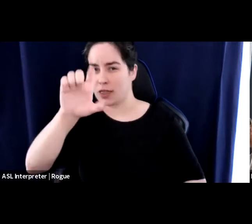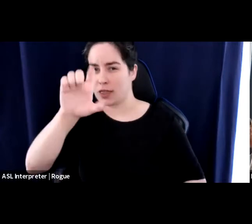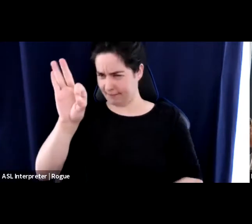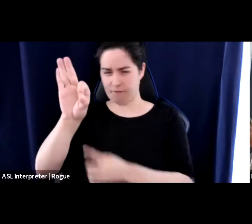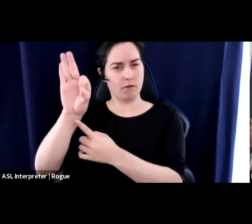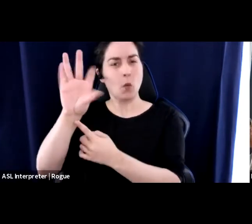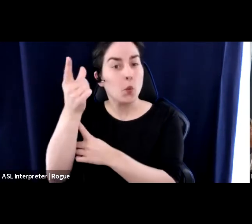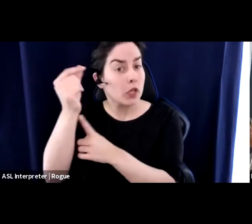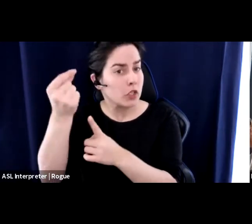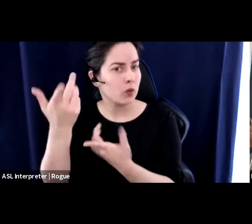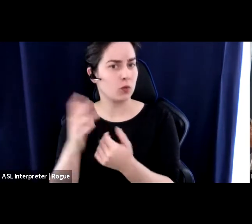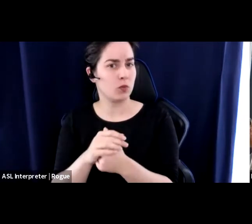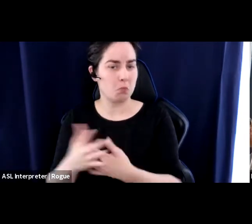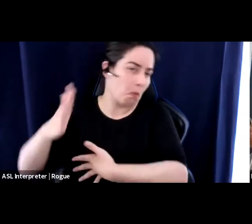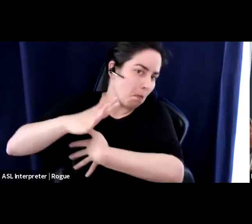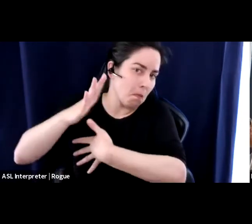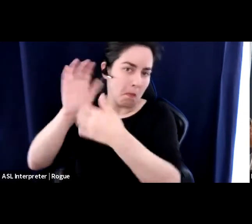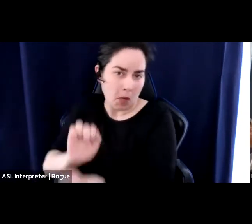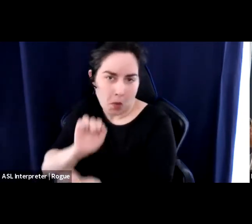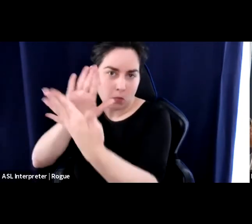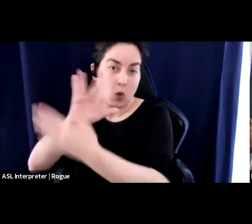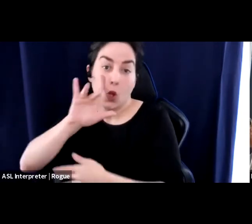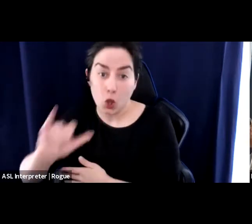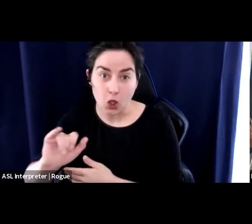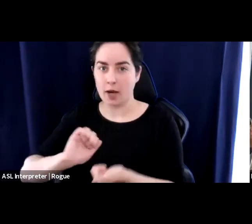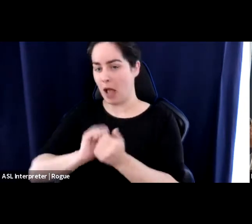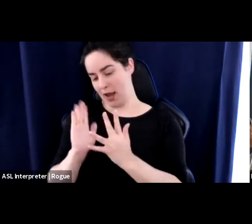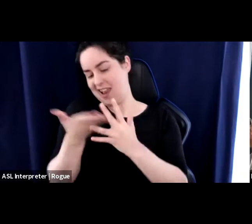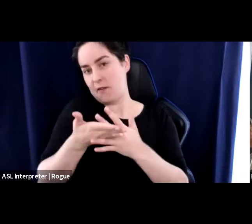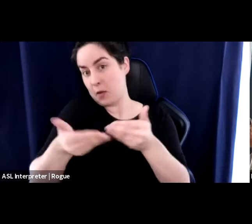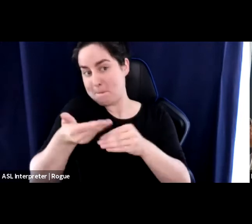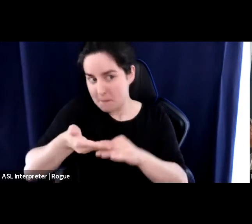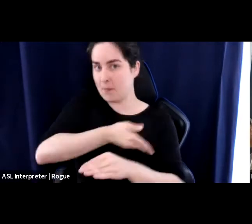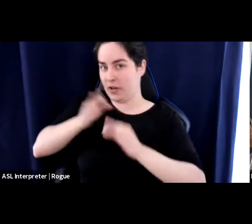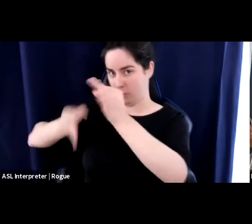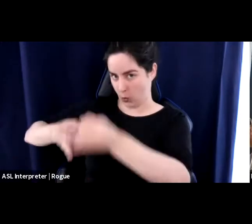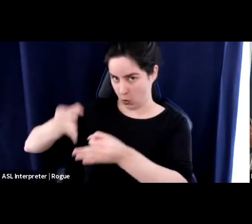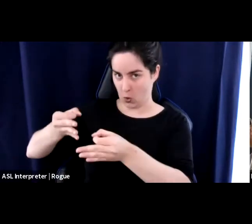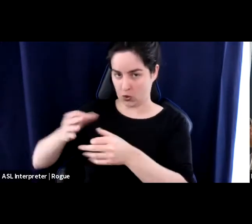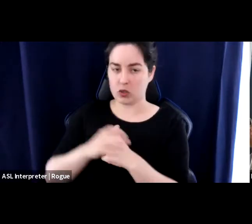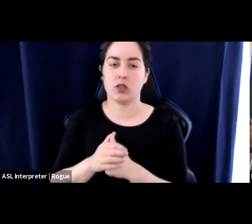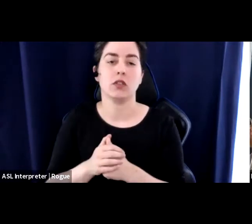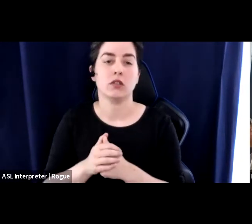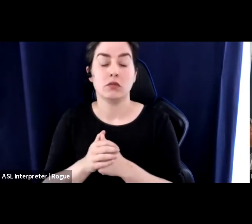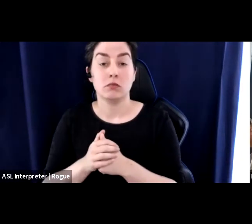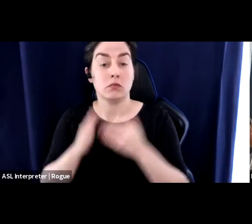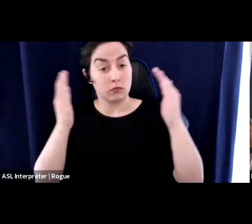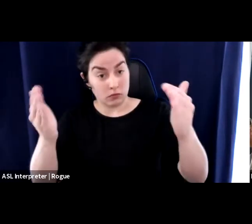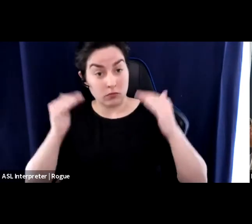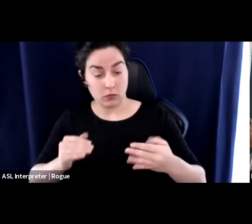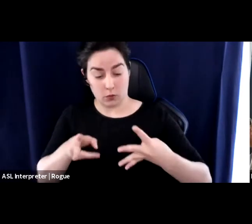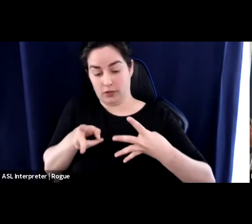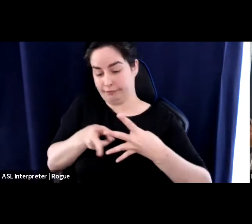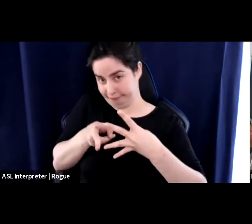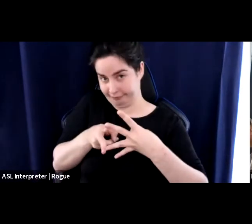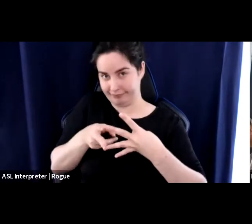including its main litigation strategy of intervening before the courts. Then I'm going to talk about the 2 cases that Bonnie